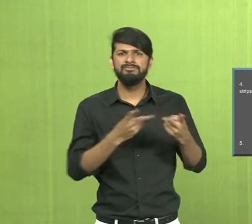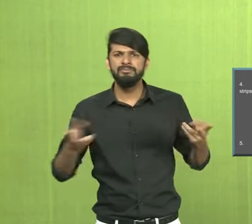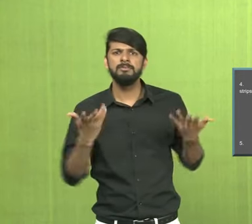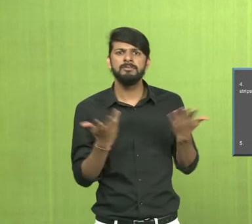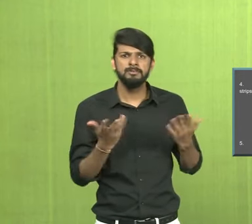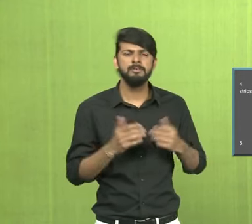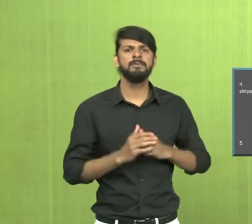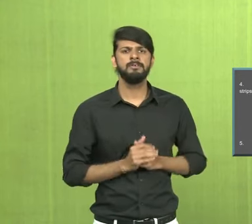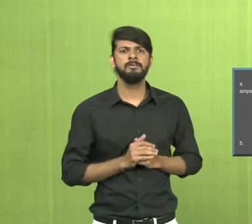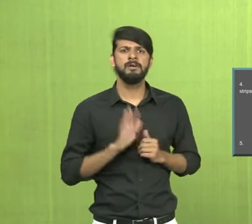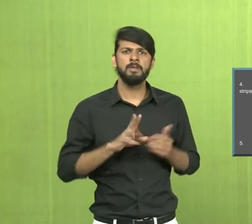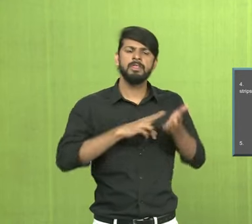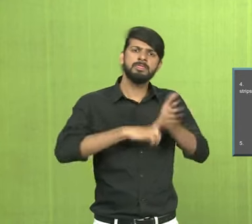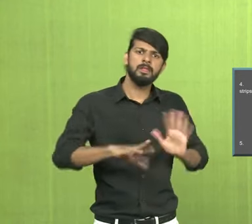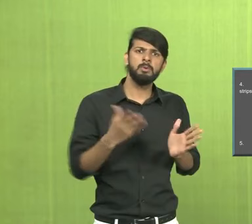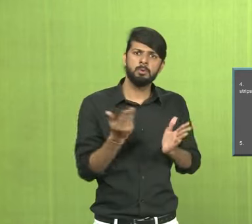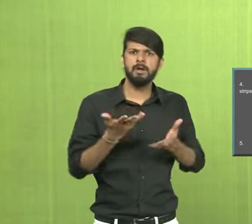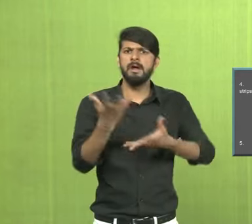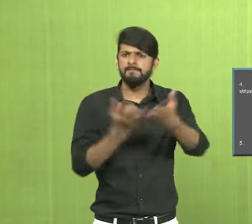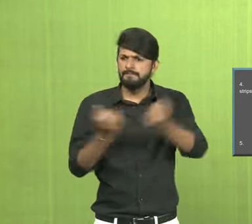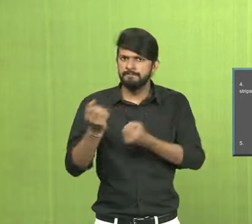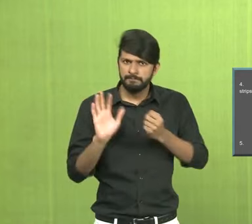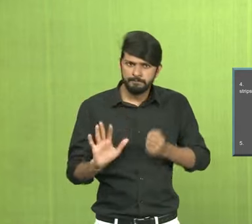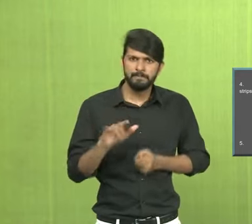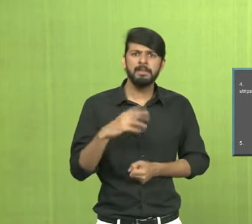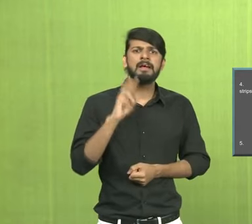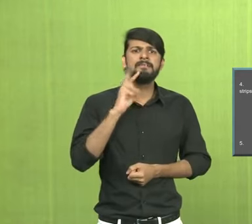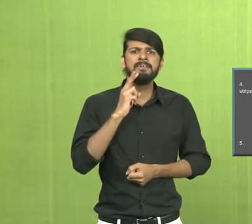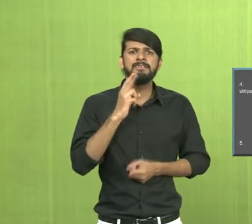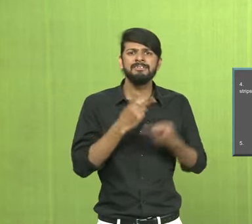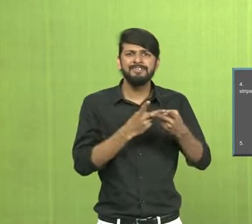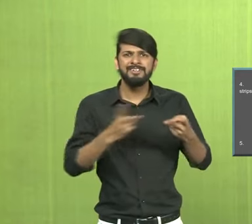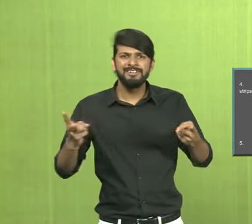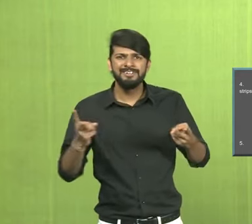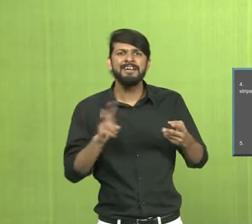What are the materials used for Madhubani painting? So, it is mostly natural and vegetable colors.